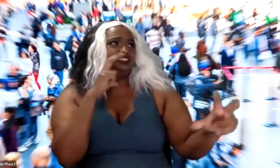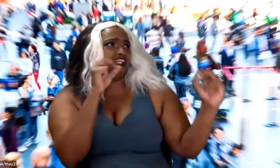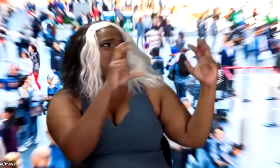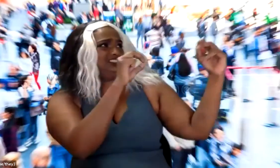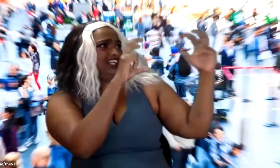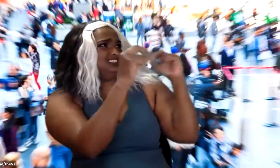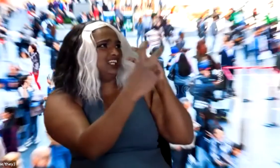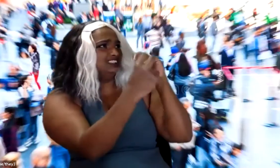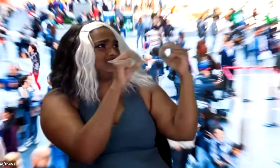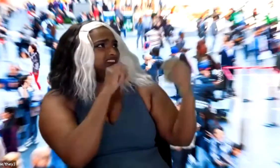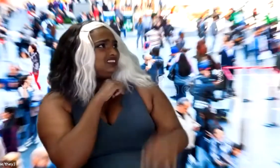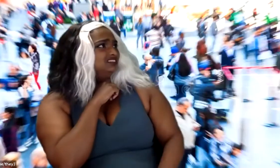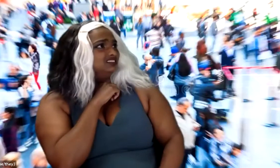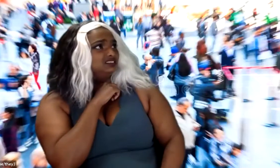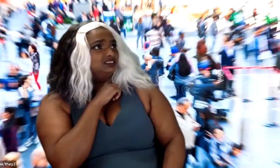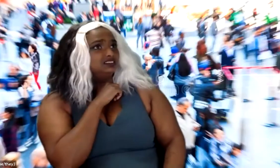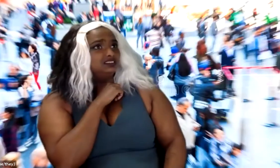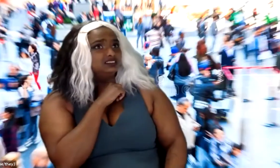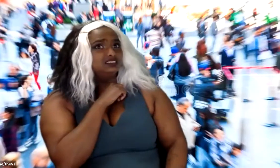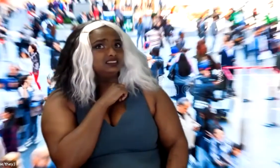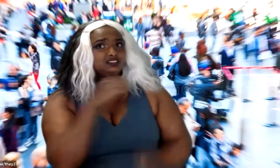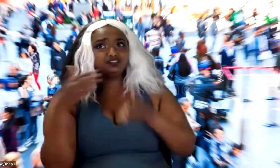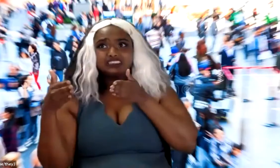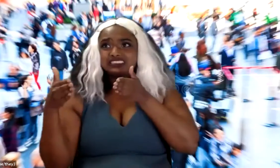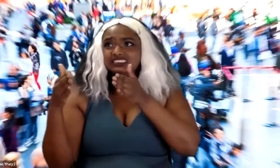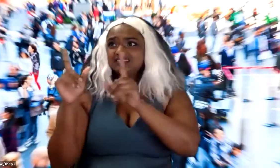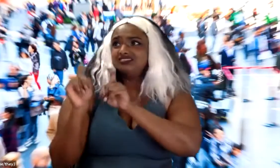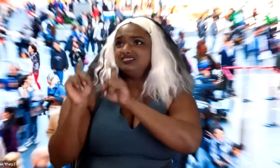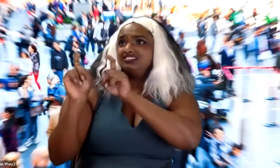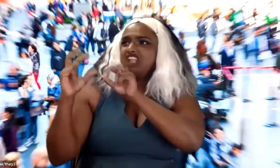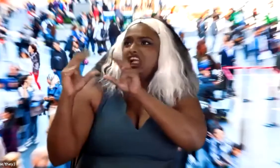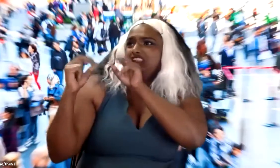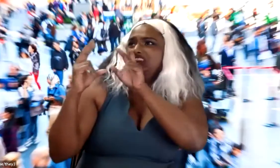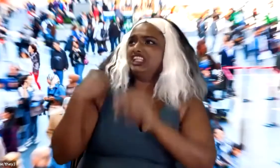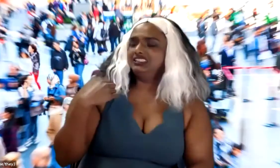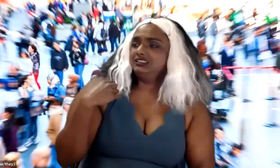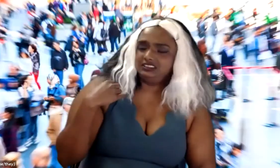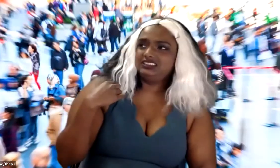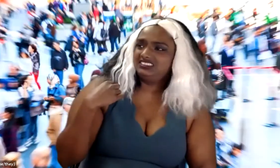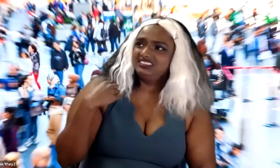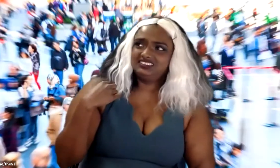They do it in pairs and in groups, but most alone hand to air, on the